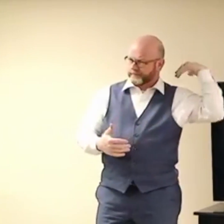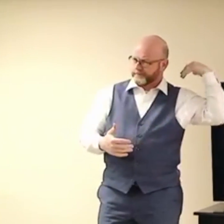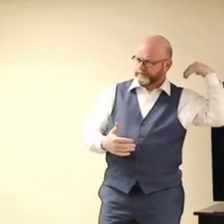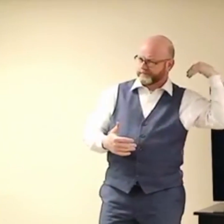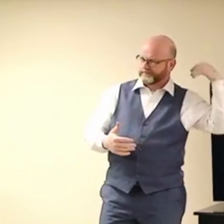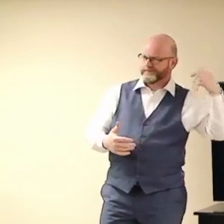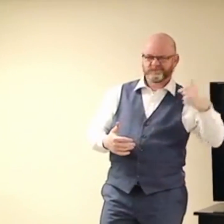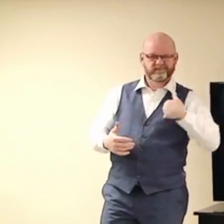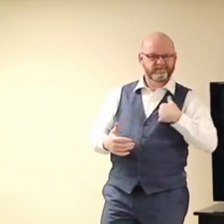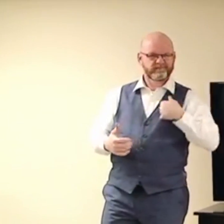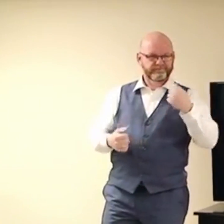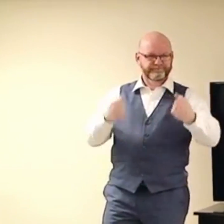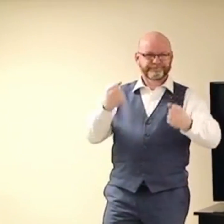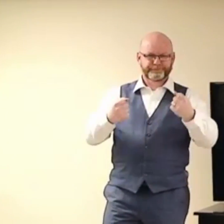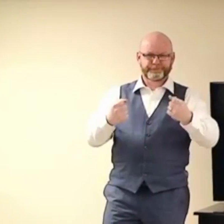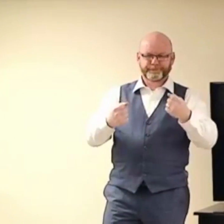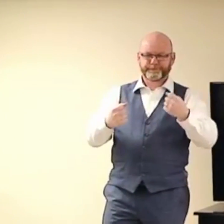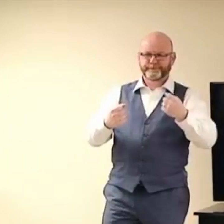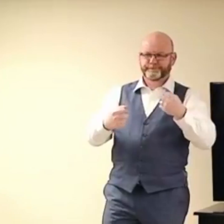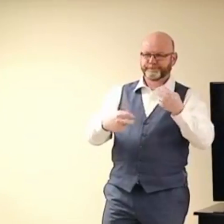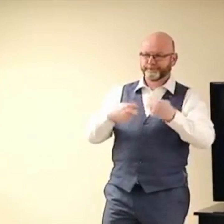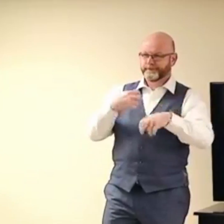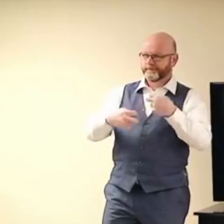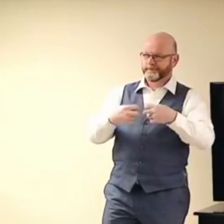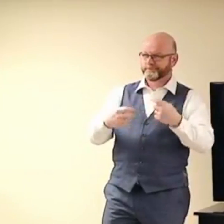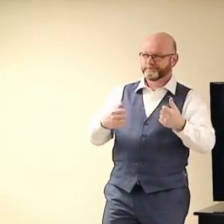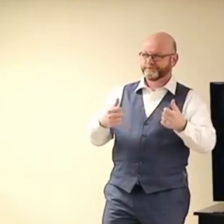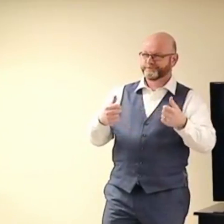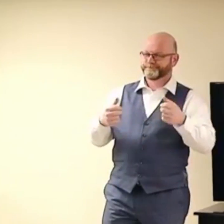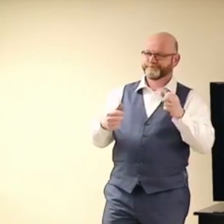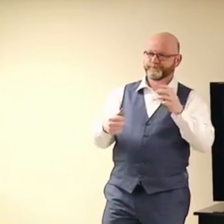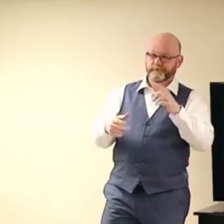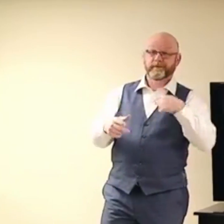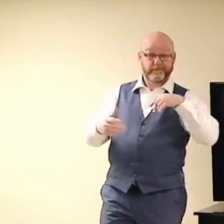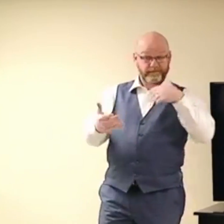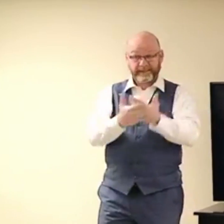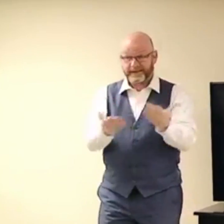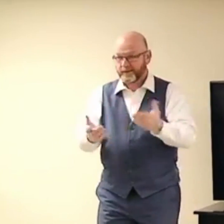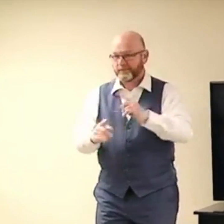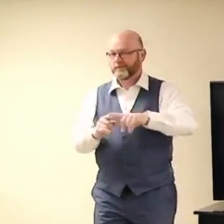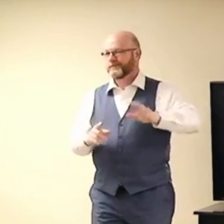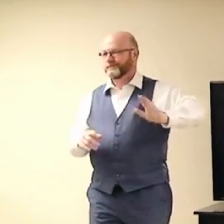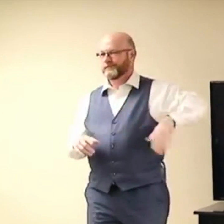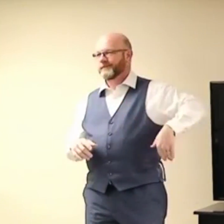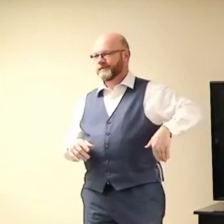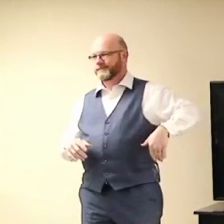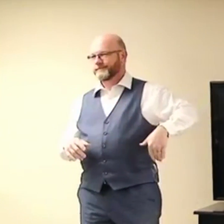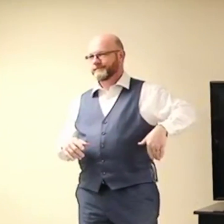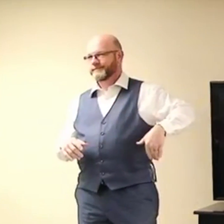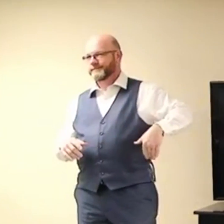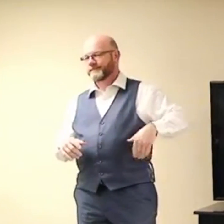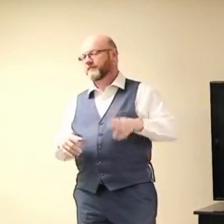It's been 2 weeks ago now that I had car trouble. I arrived, but I was